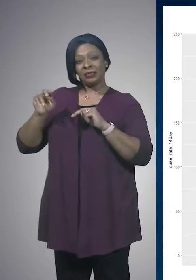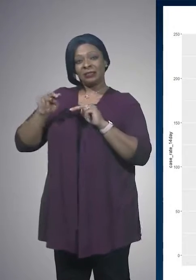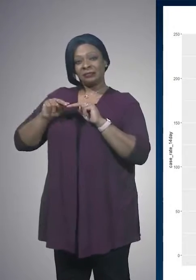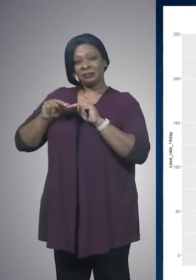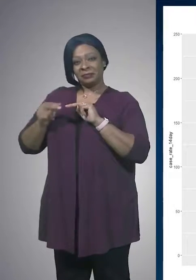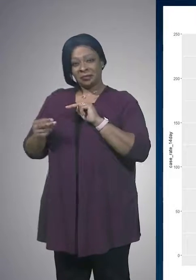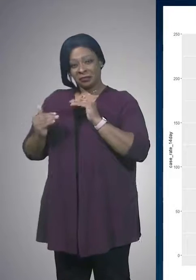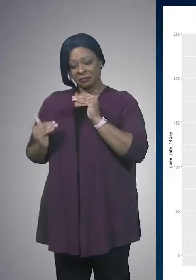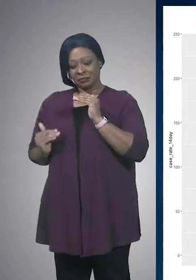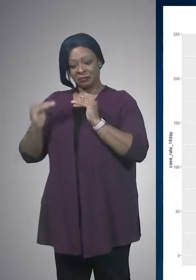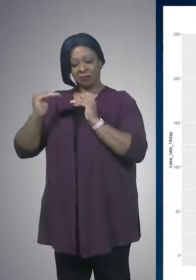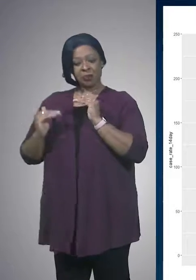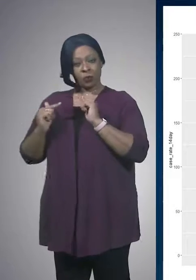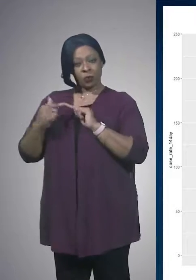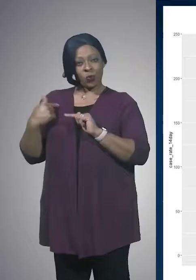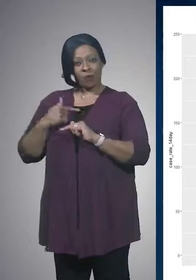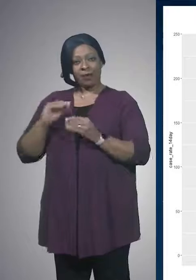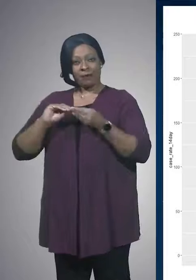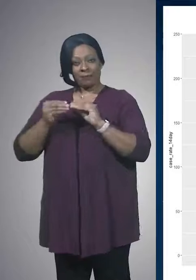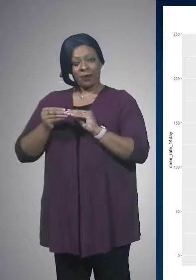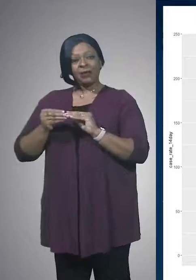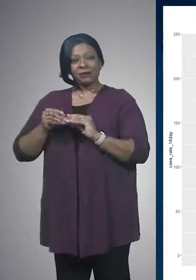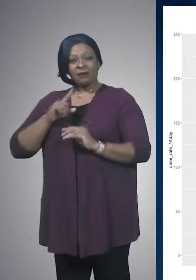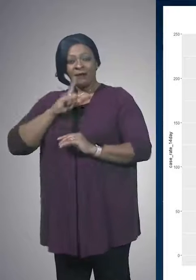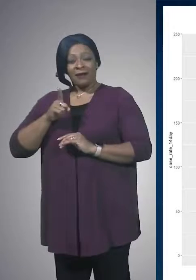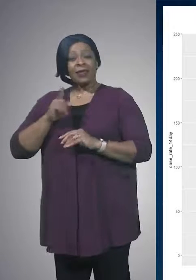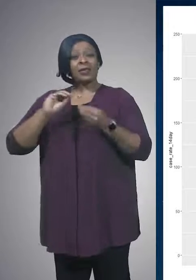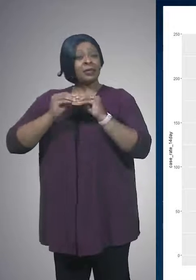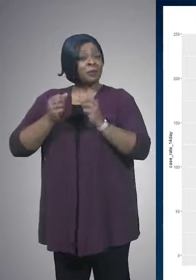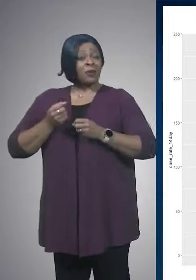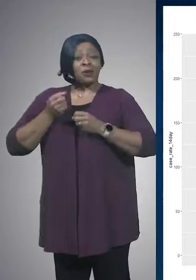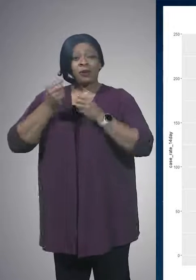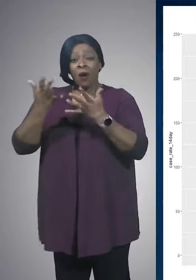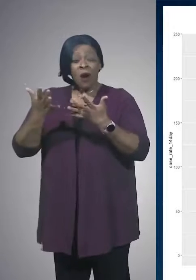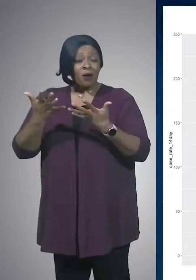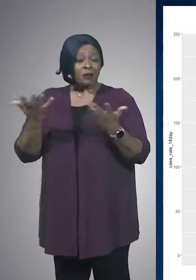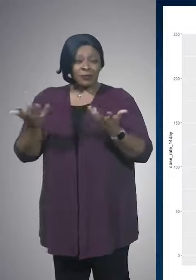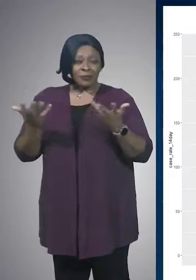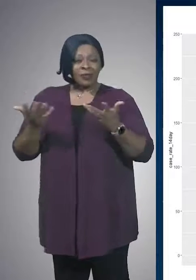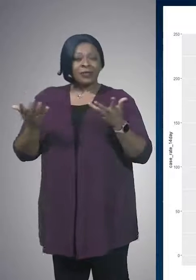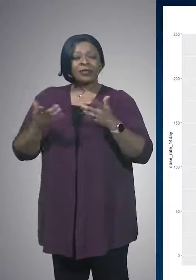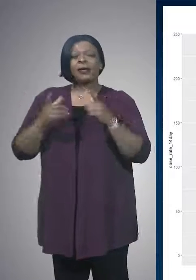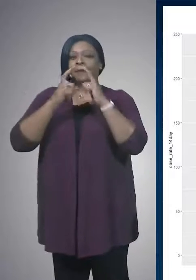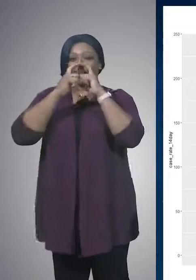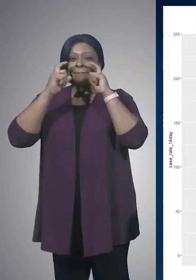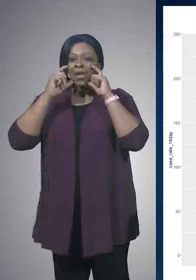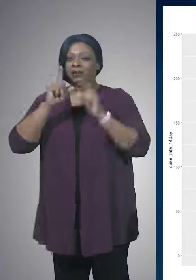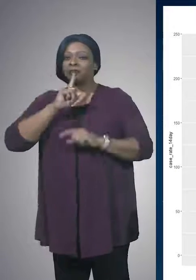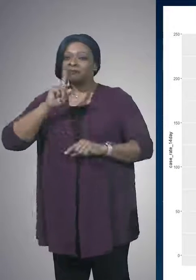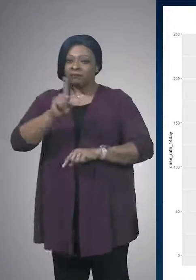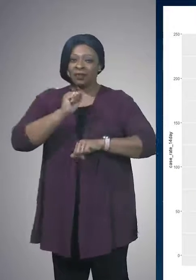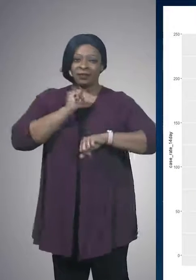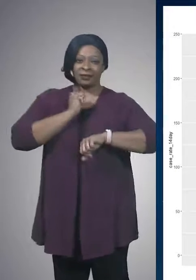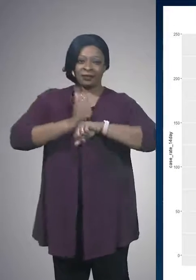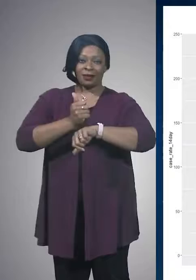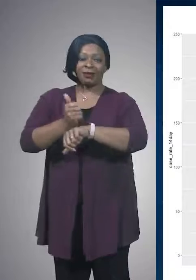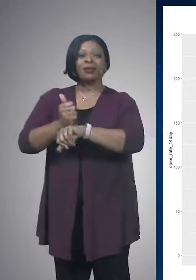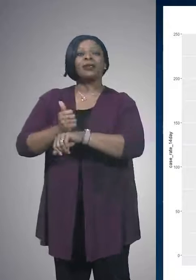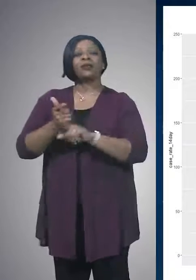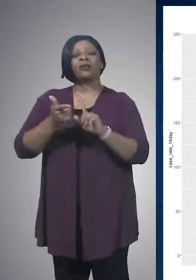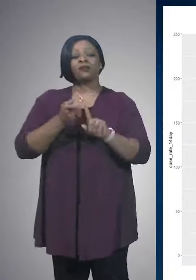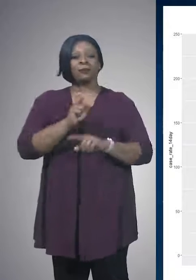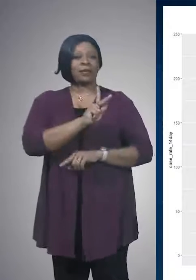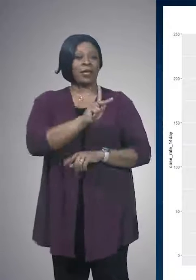where we are. And you can attribute some of these numbers to the mask mandates that we've had in place in our K through